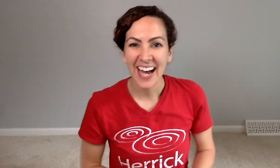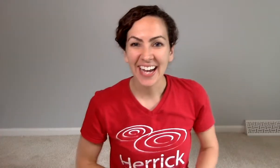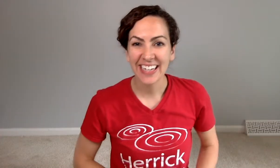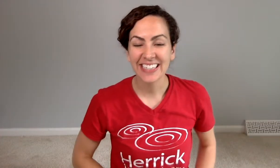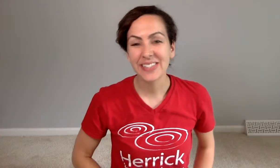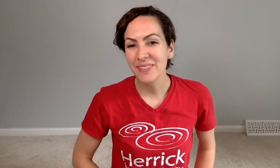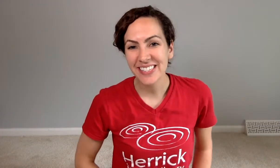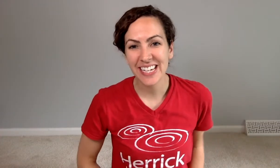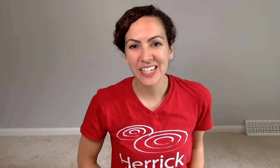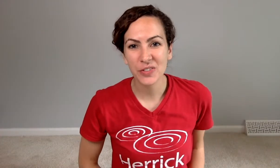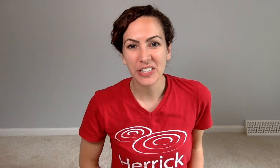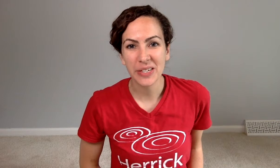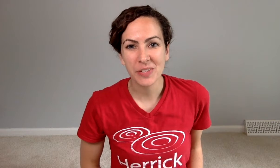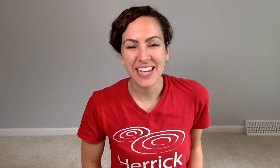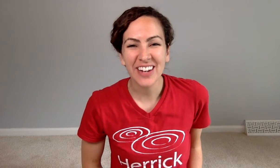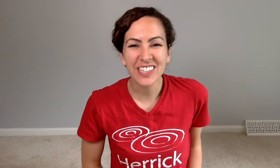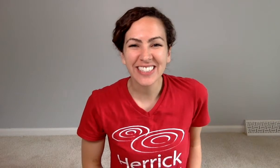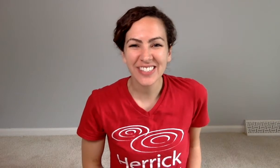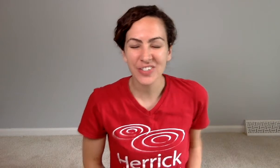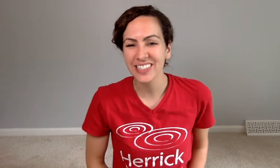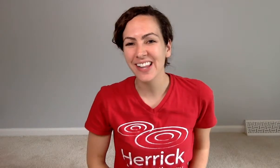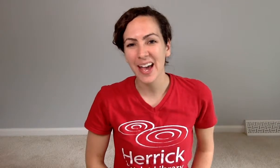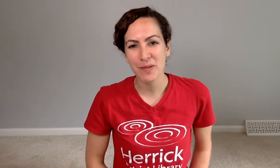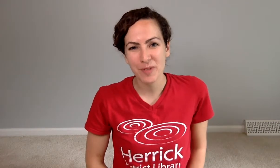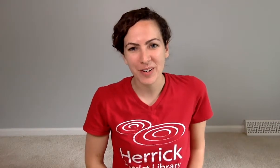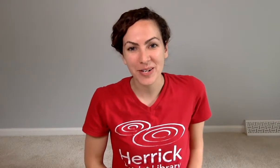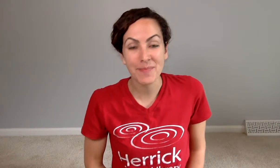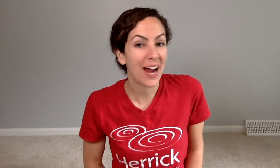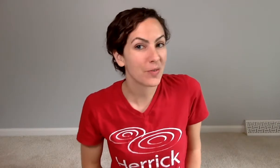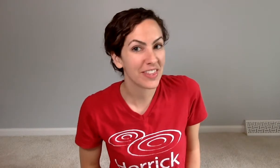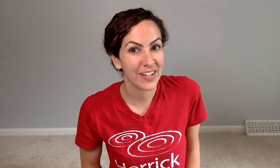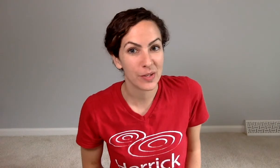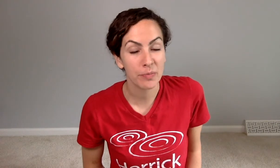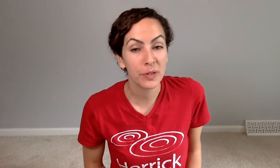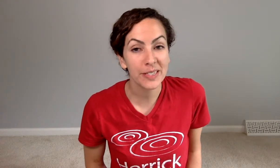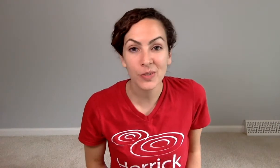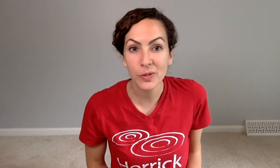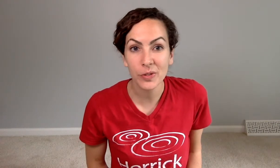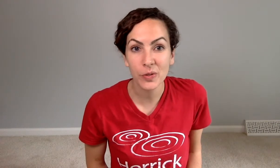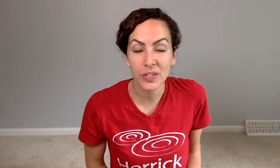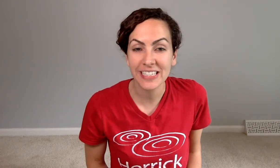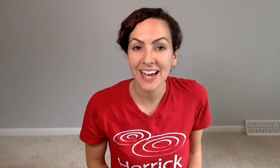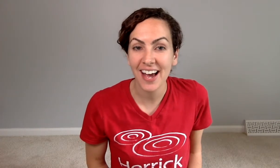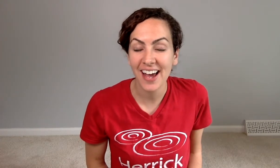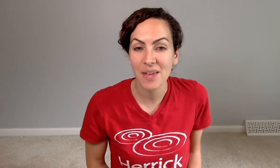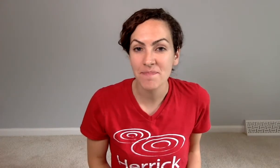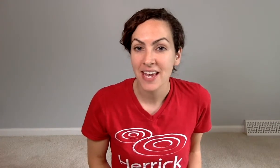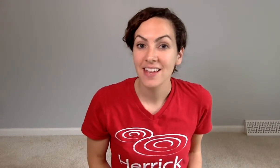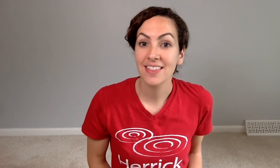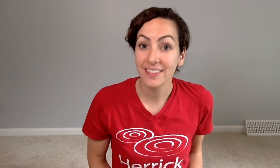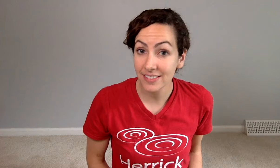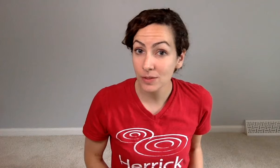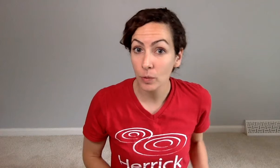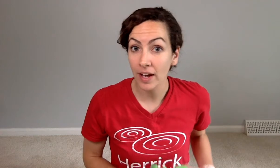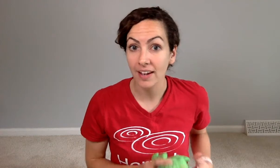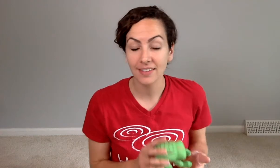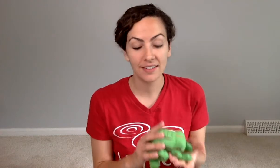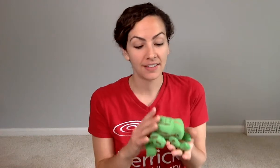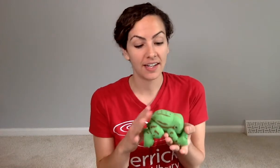Hi, it's Miss Adrienne with Herrick District Library, back with another preschool story time. This one, I